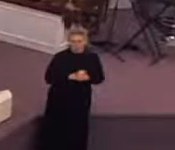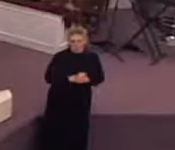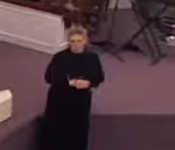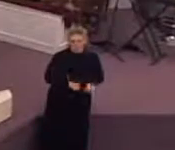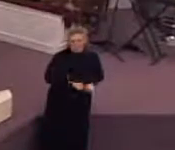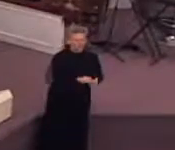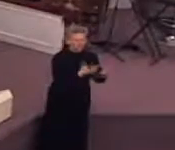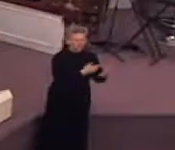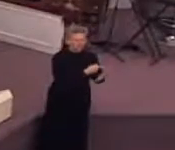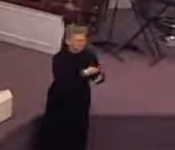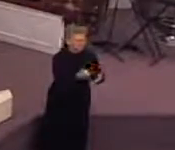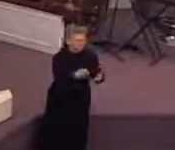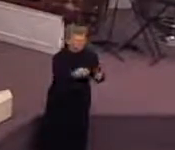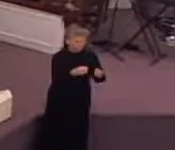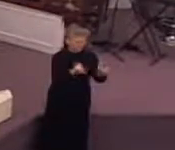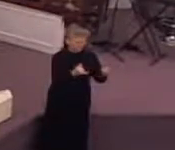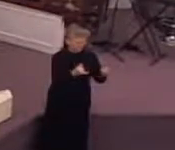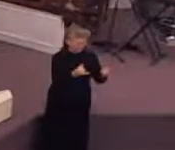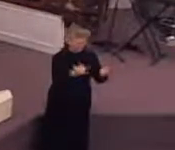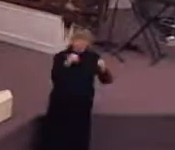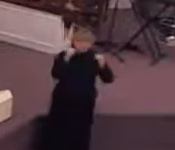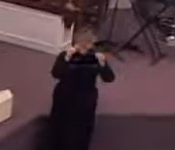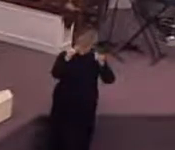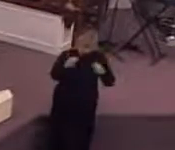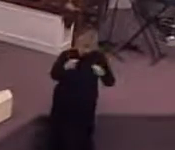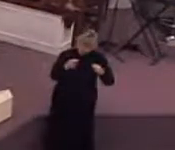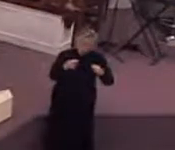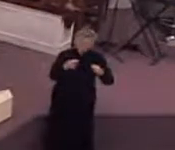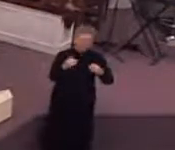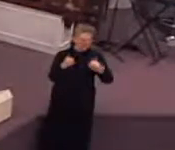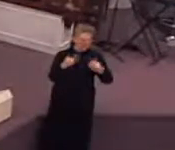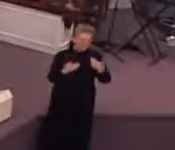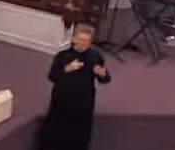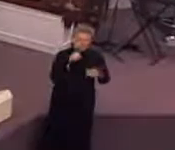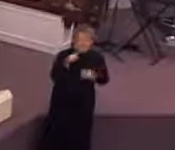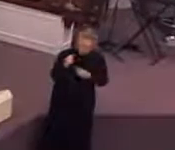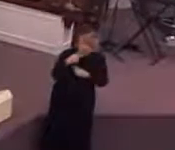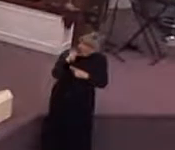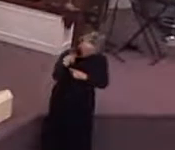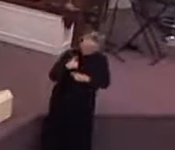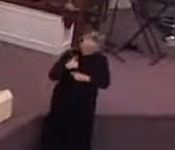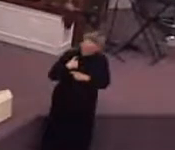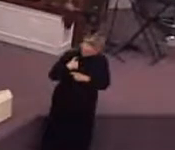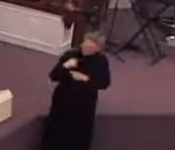How many tonight are you determined to have revival? Not because I'm preaching this message tonight.